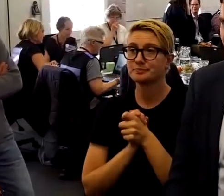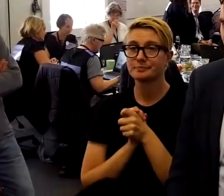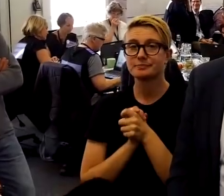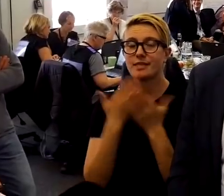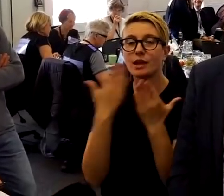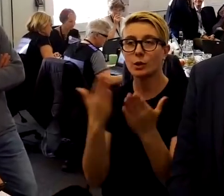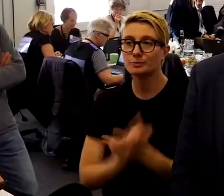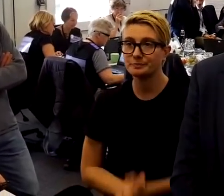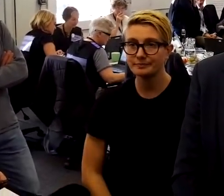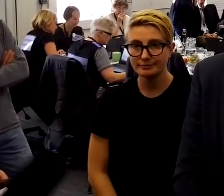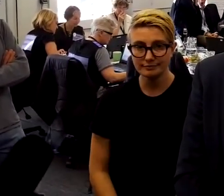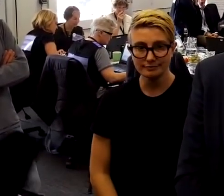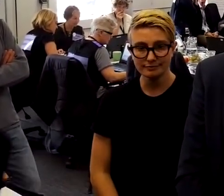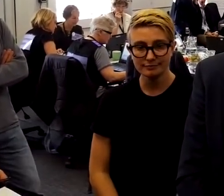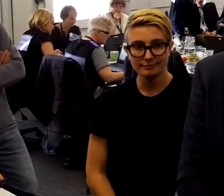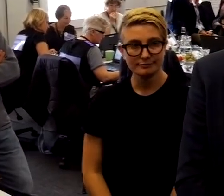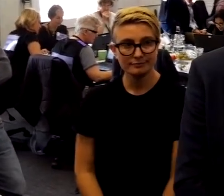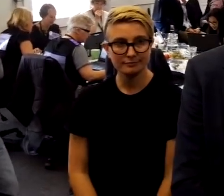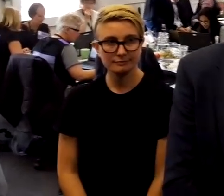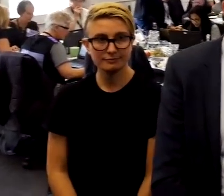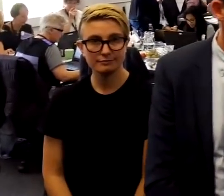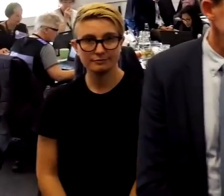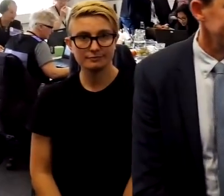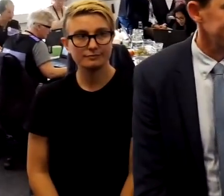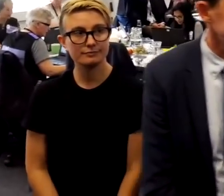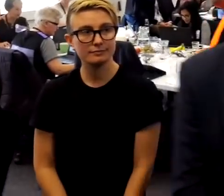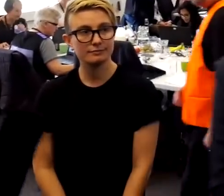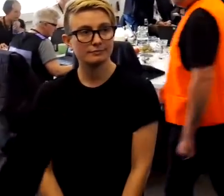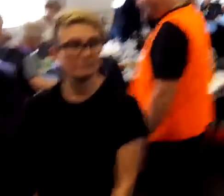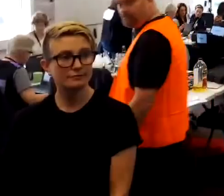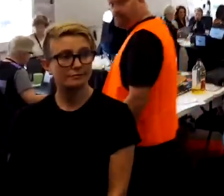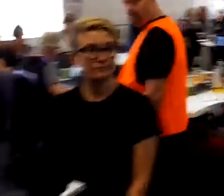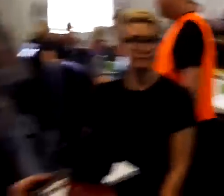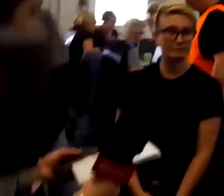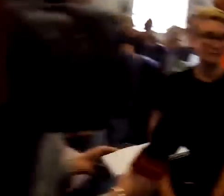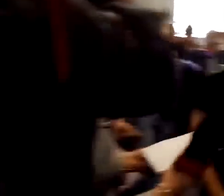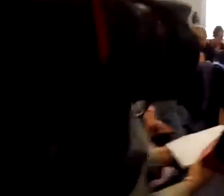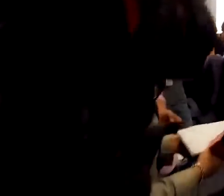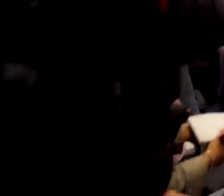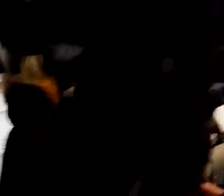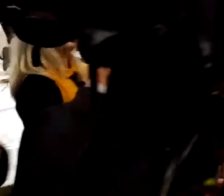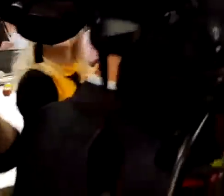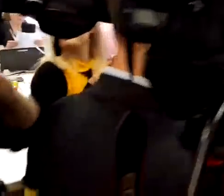Right, Thanks so thank much. you. Thanks for your time. Thank you. Emailed some sort of question.